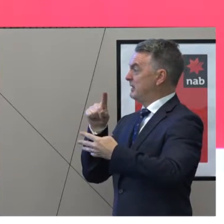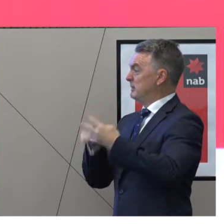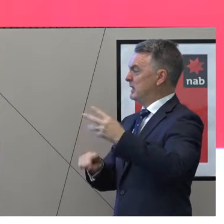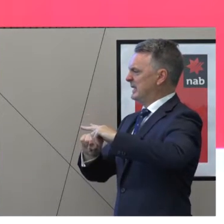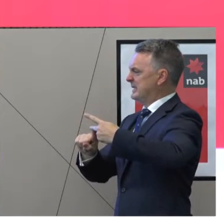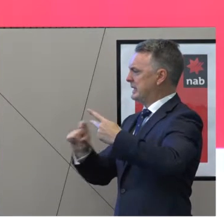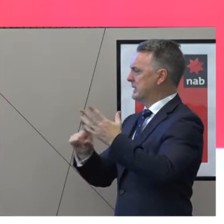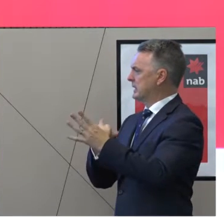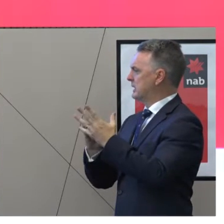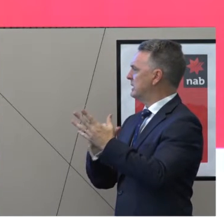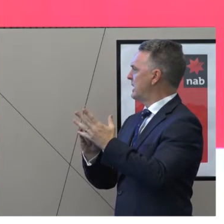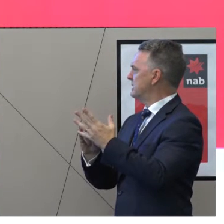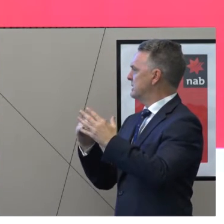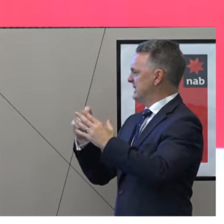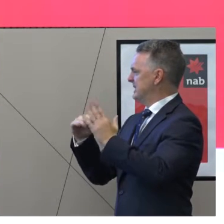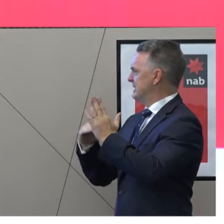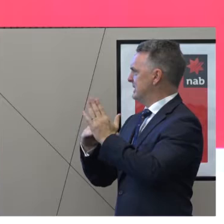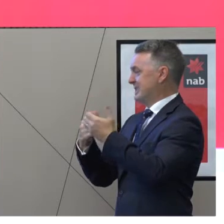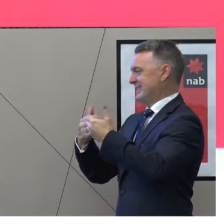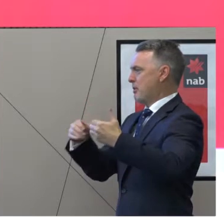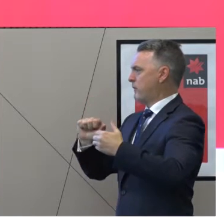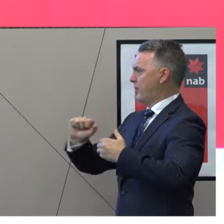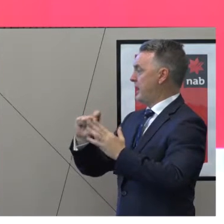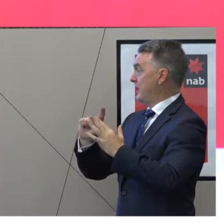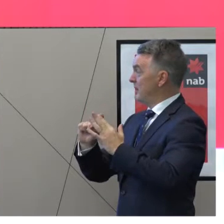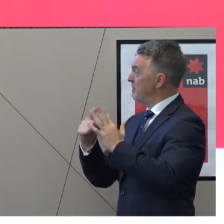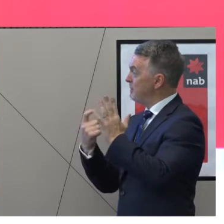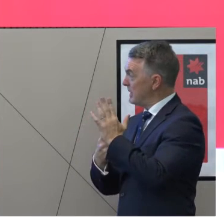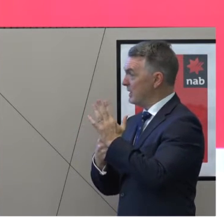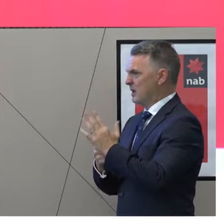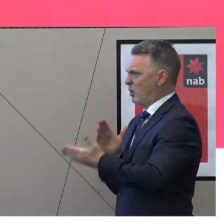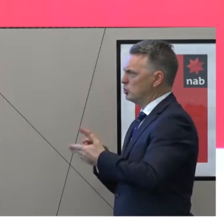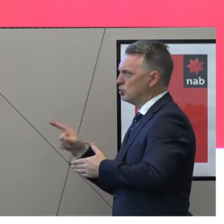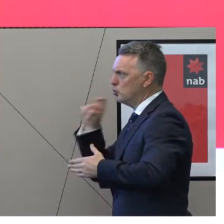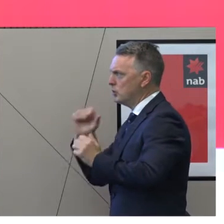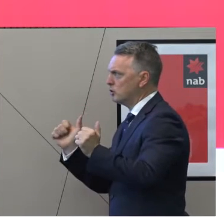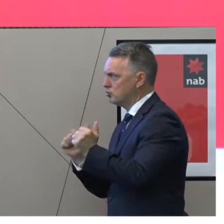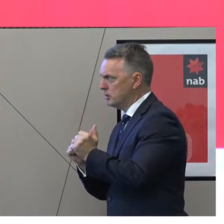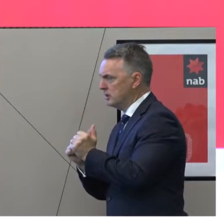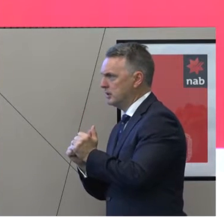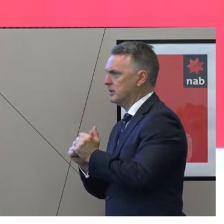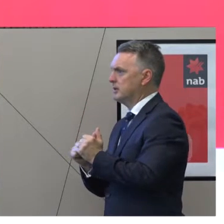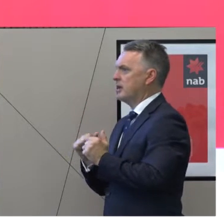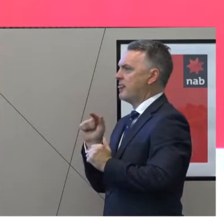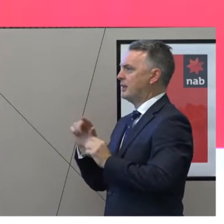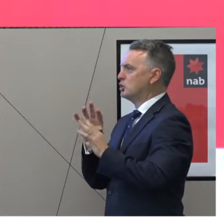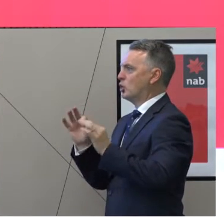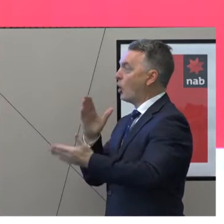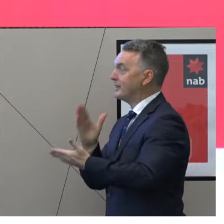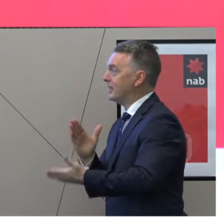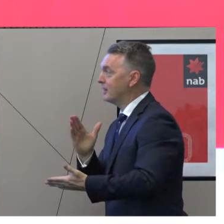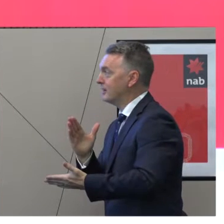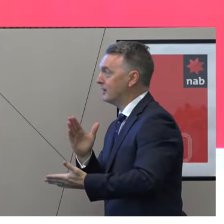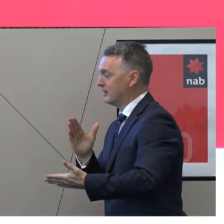and separated from their peers. And I'm sure you'll agree that that's not ideal.